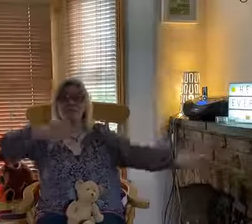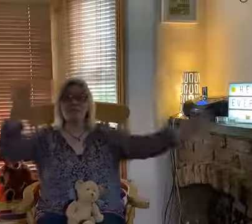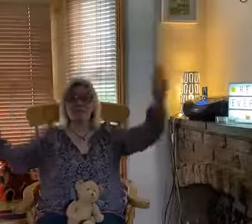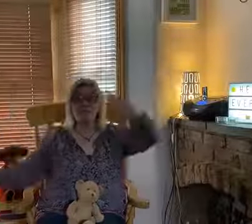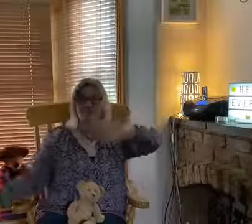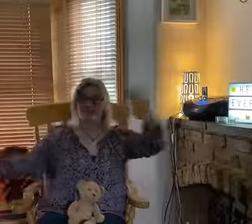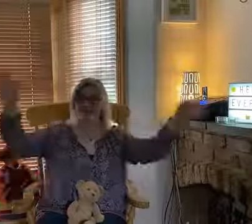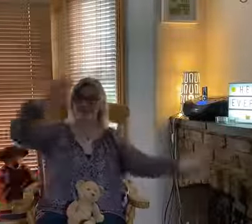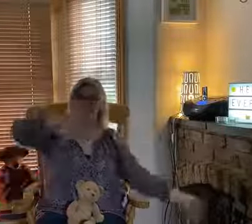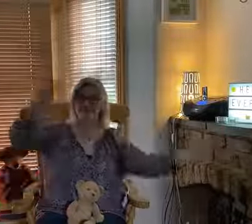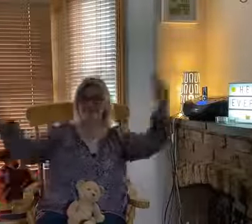awake.